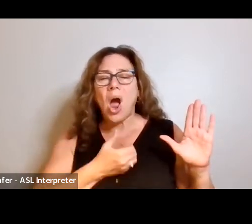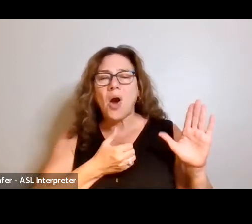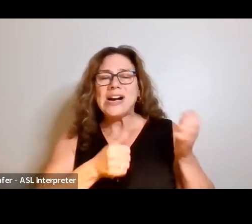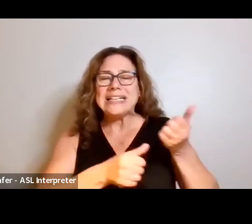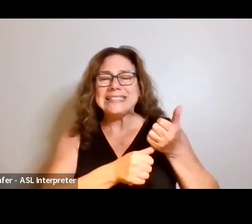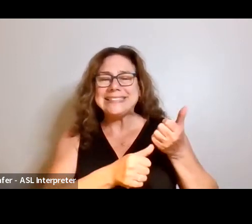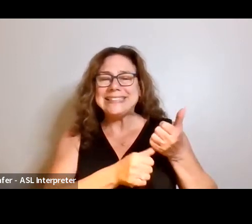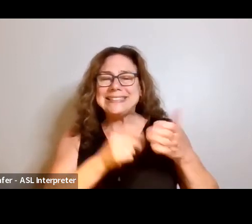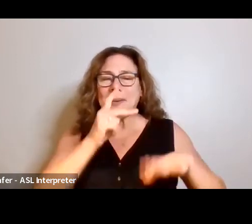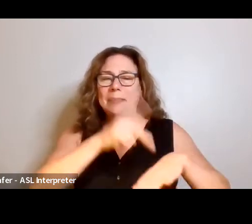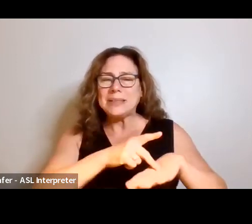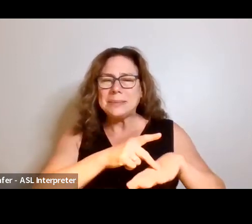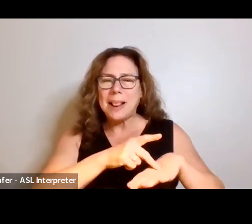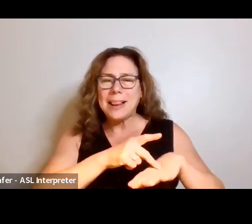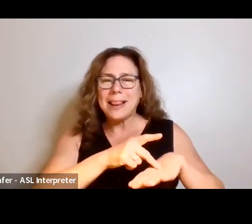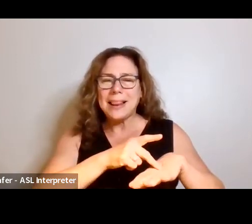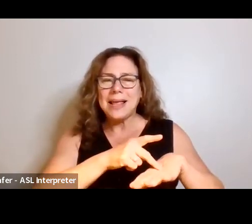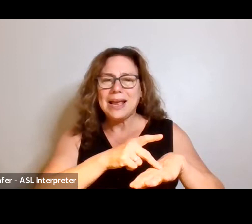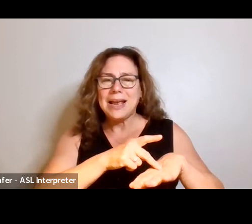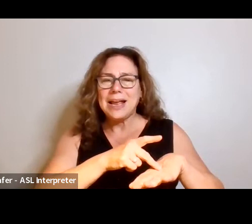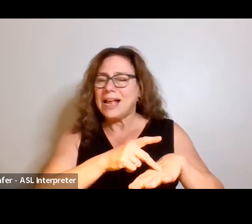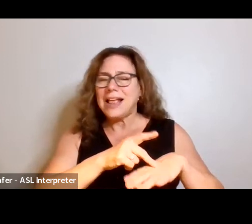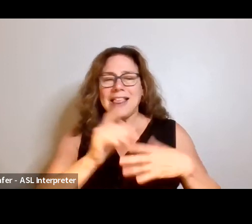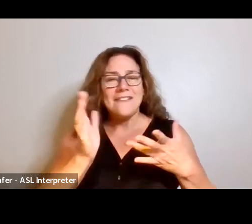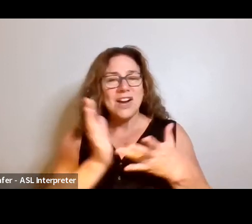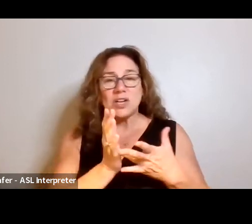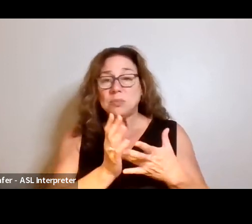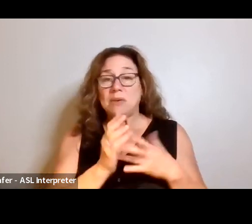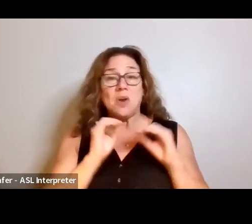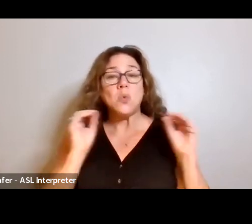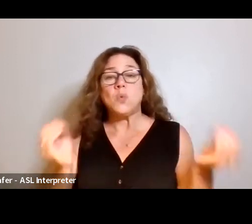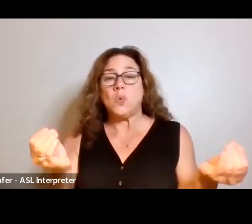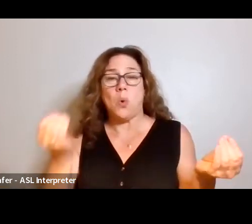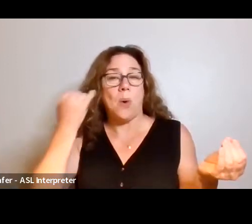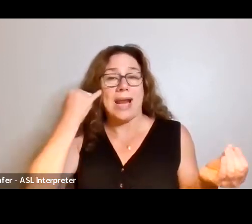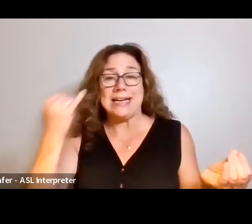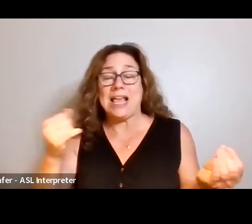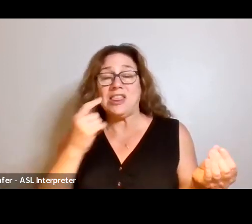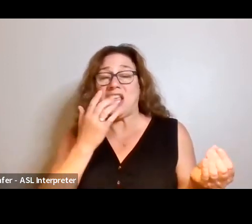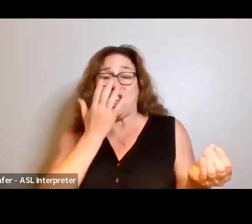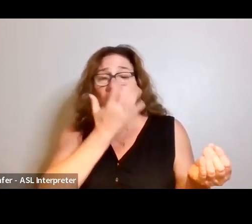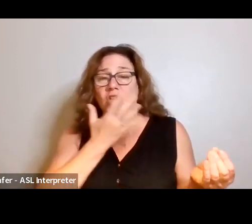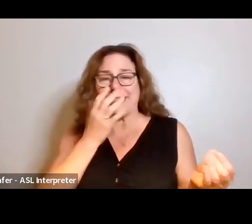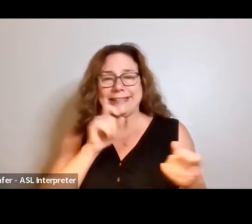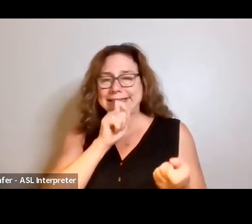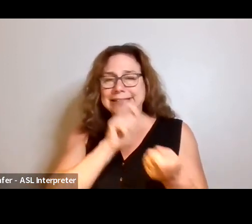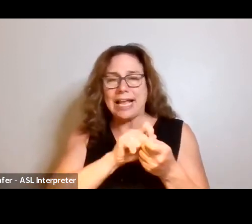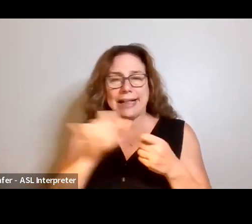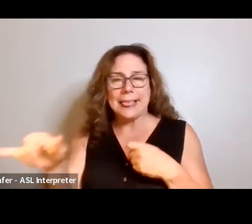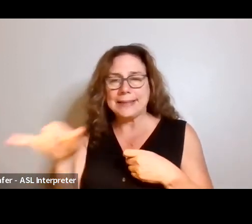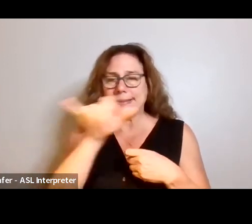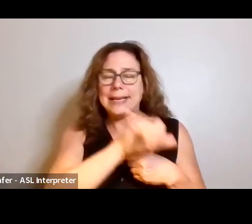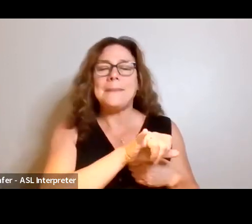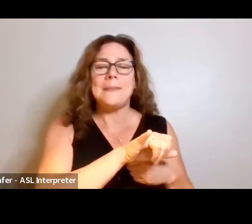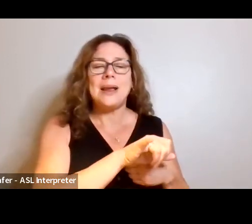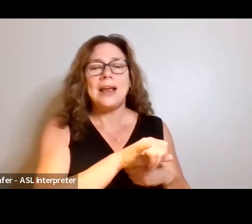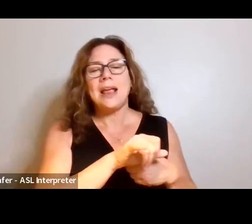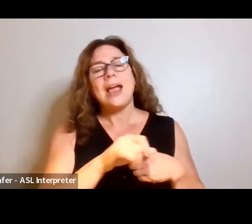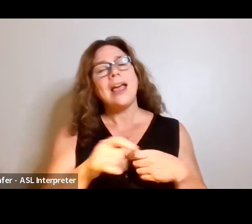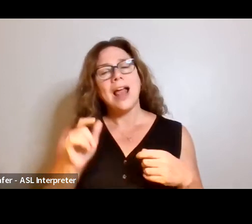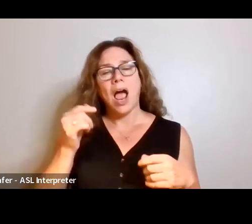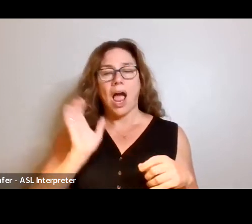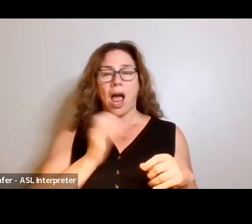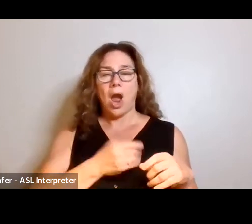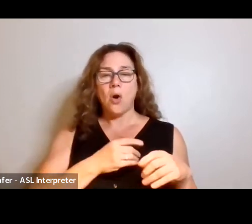the freshmen were like, "We have no idea. They all look the same to us." Until, like, I think it was our psych teacher that